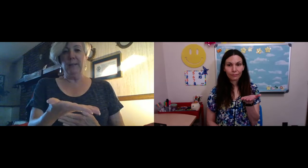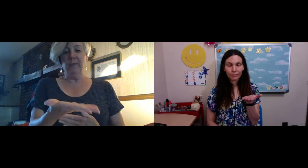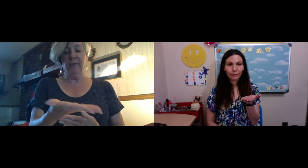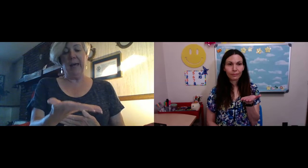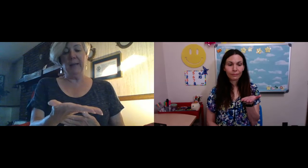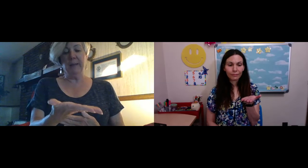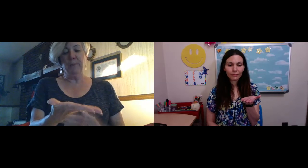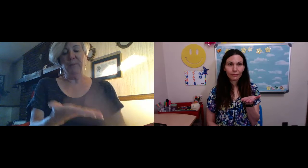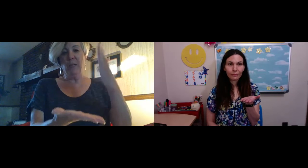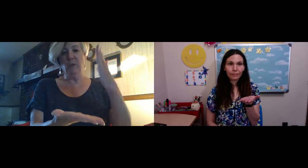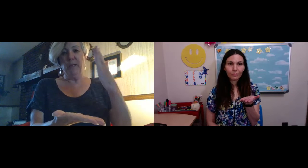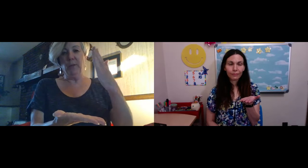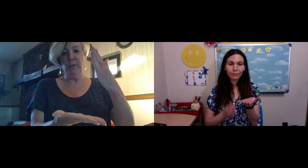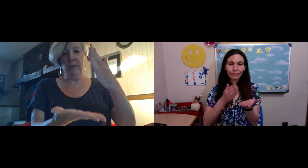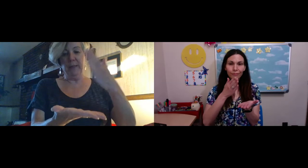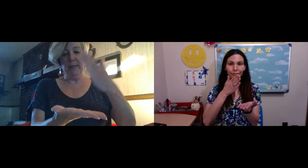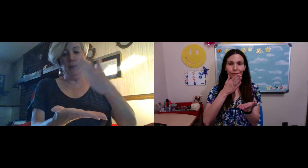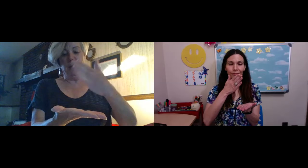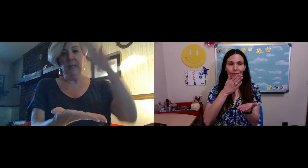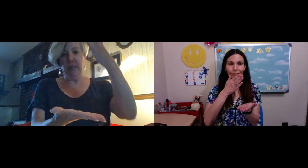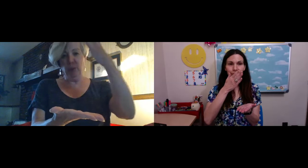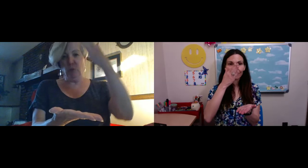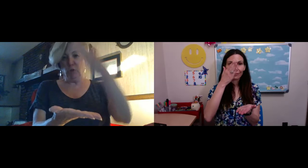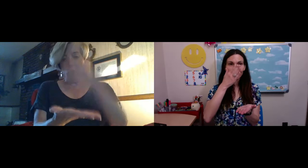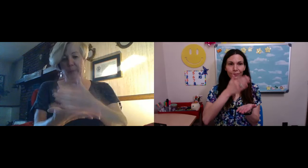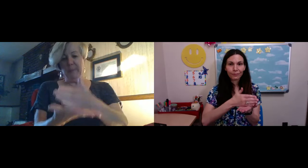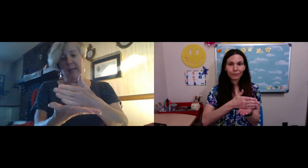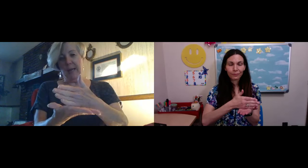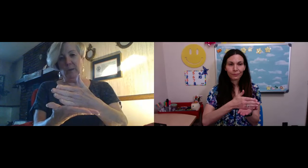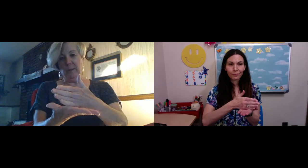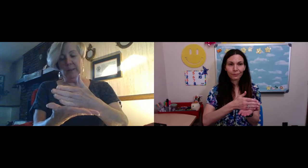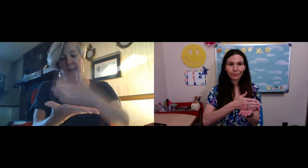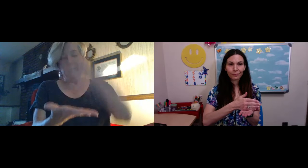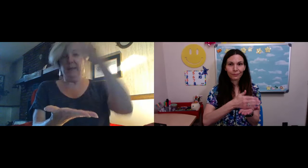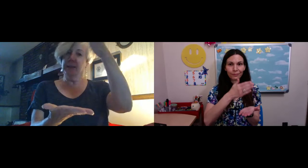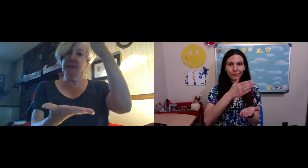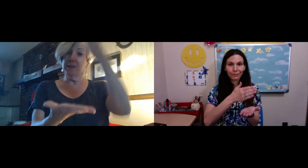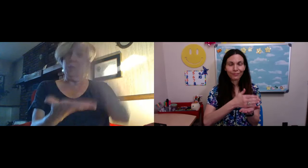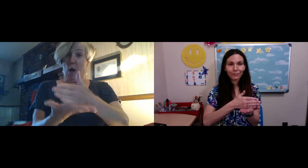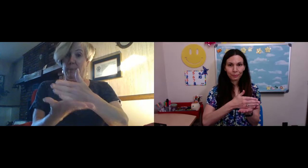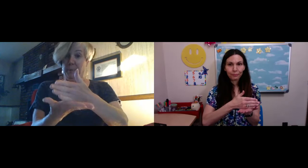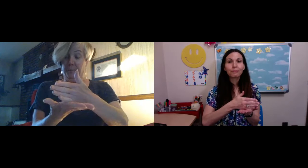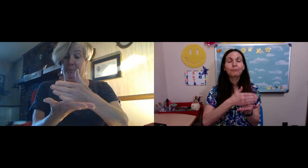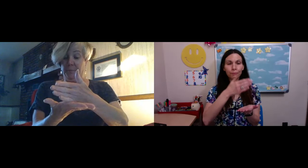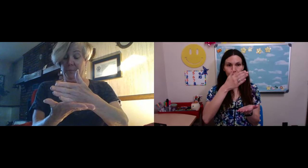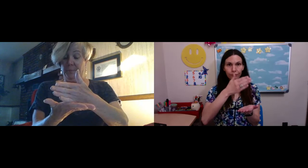hand out flat and you take your other hand and you chop down, and that is